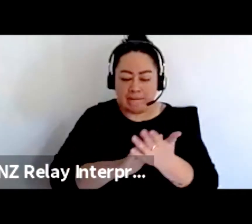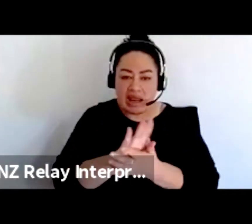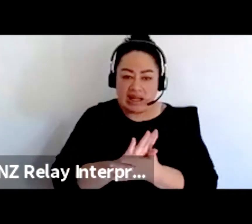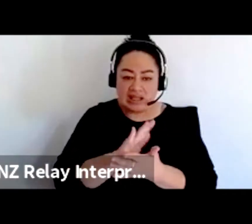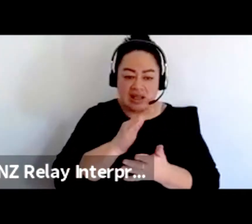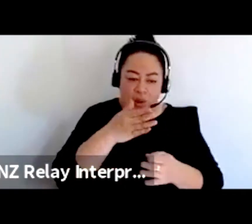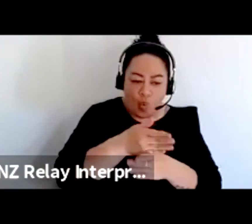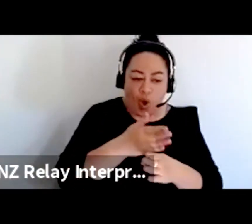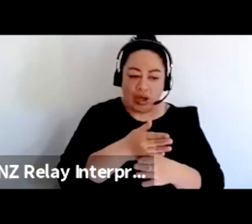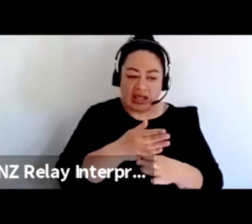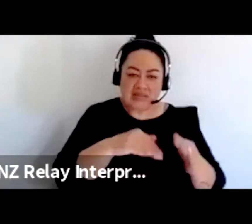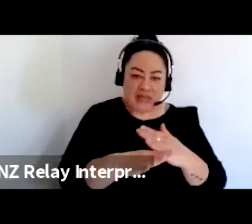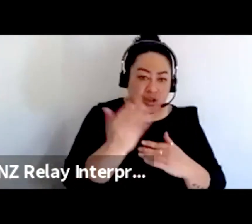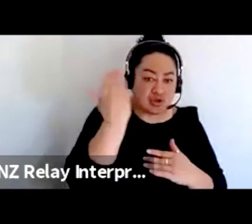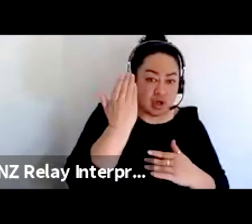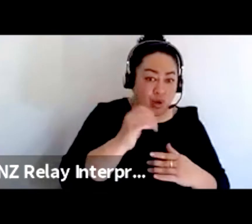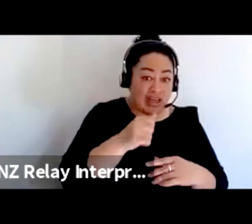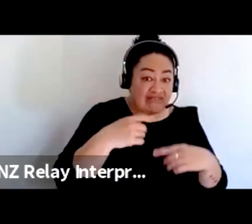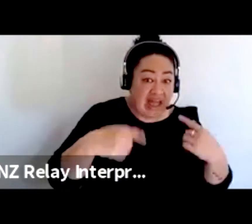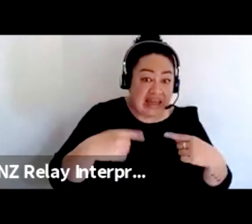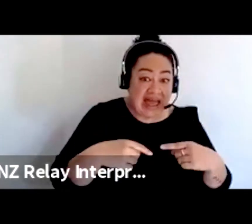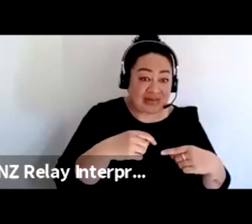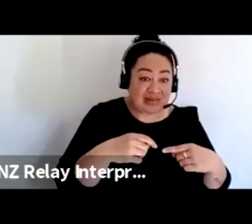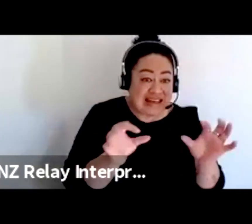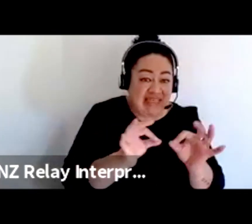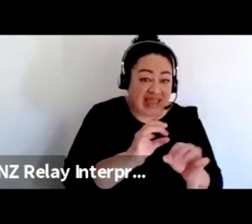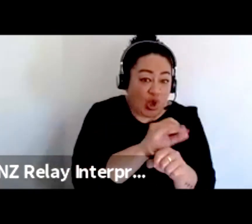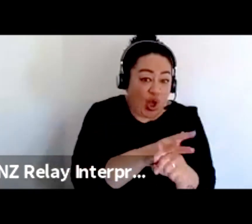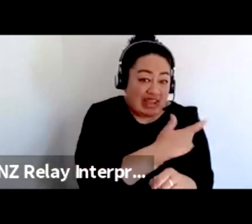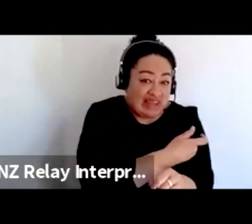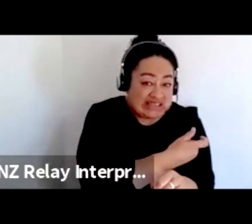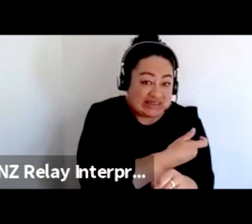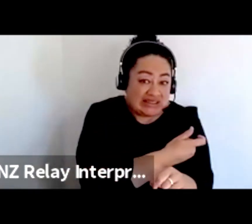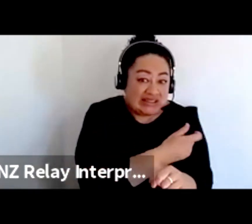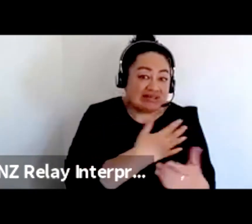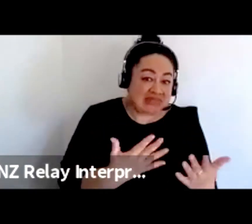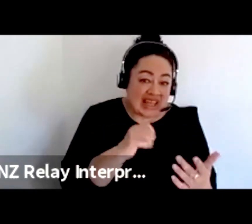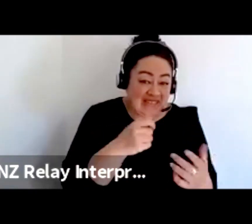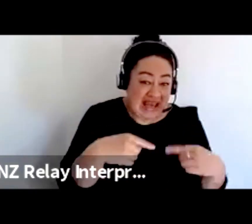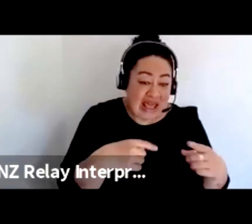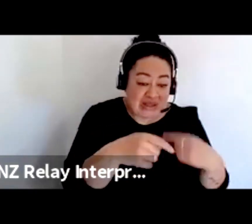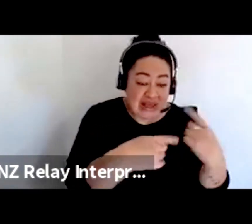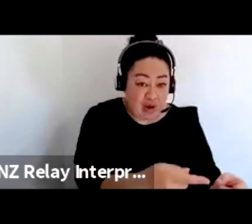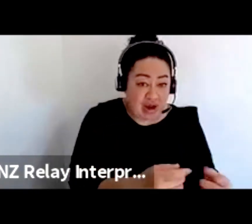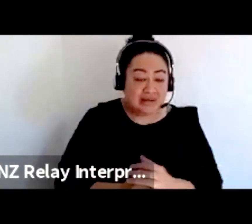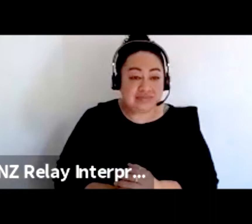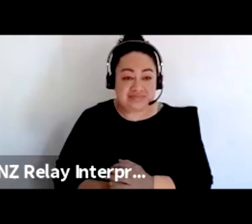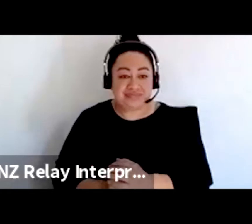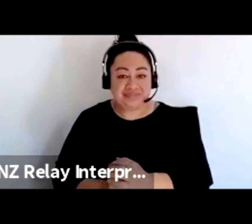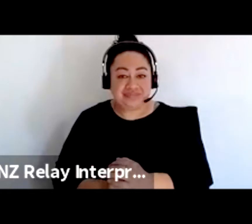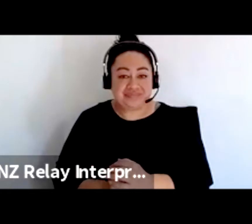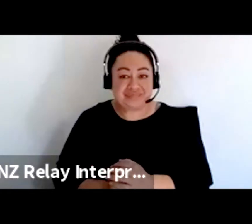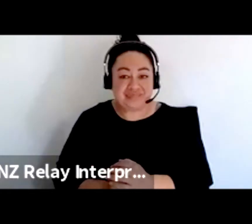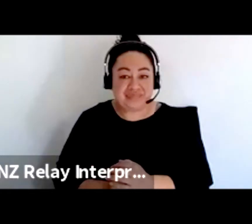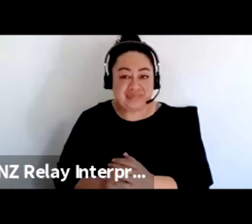teachers and be unvaccinated. But disincentives are not great ways to get